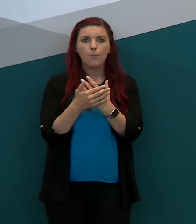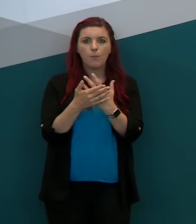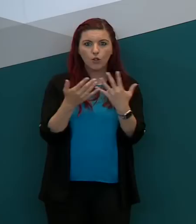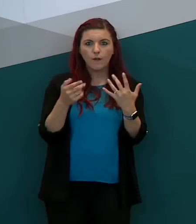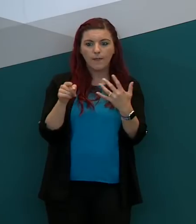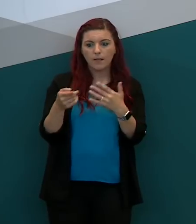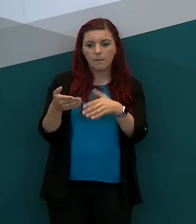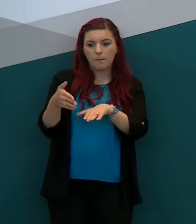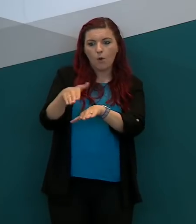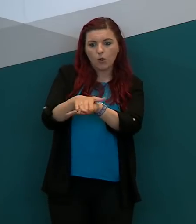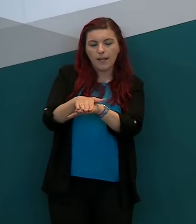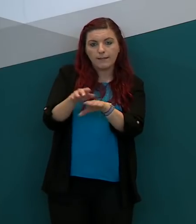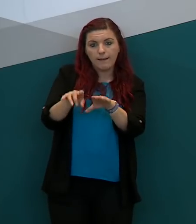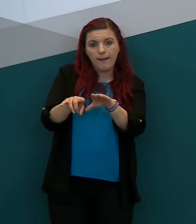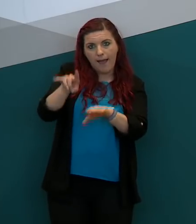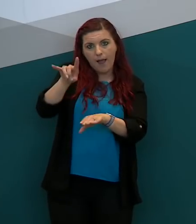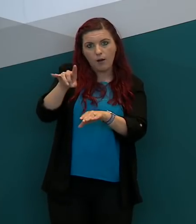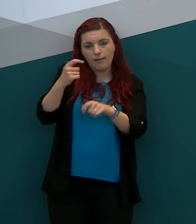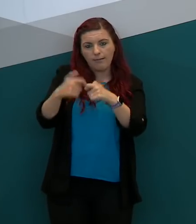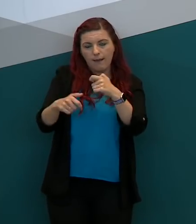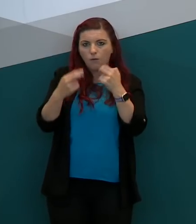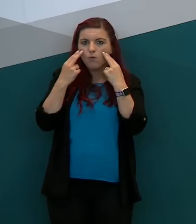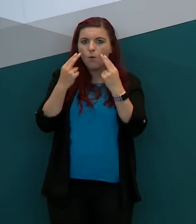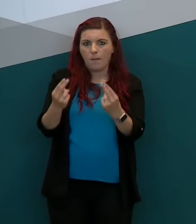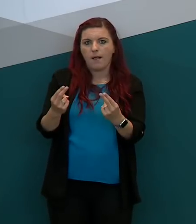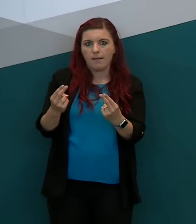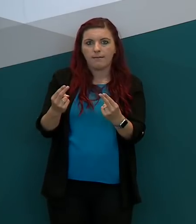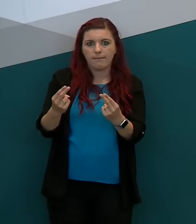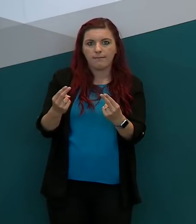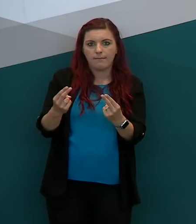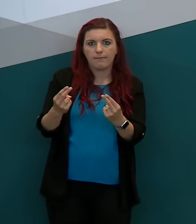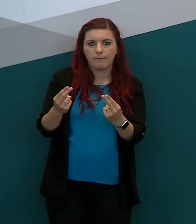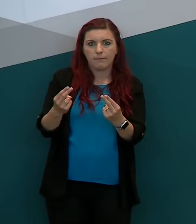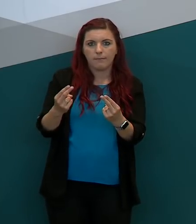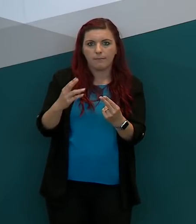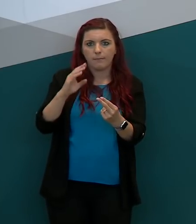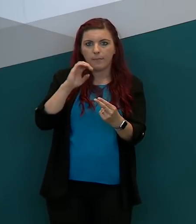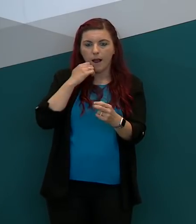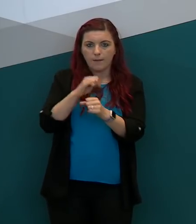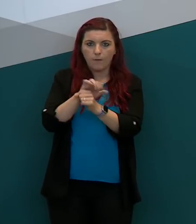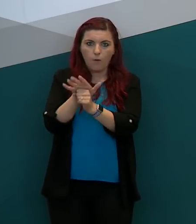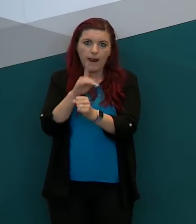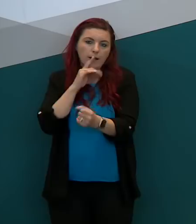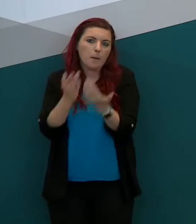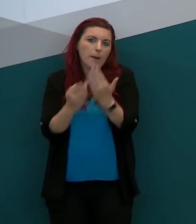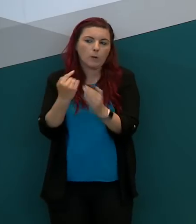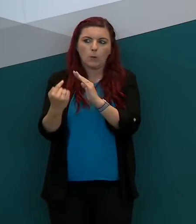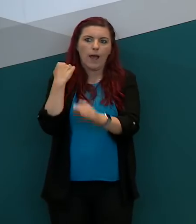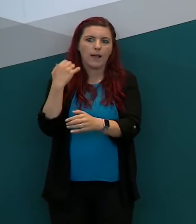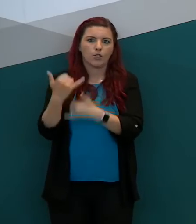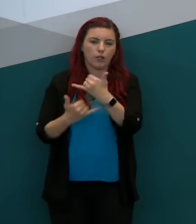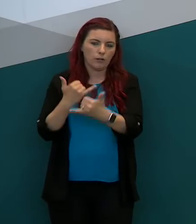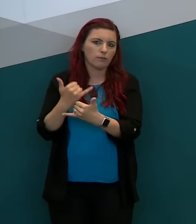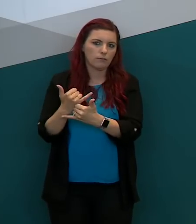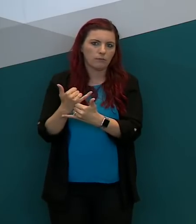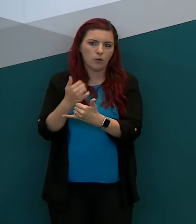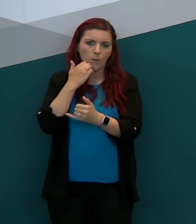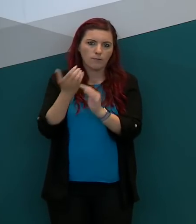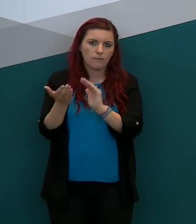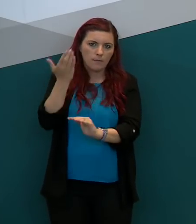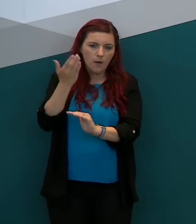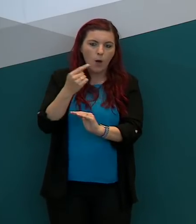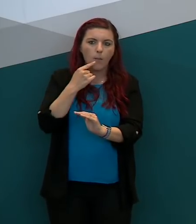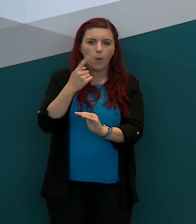mortality. It is at a higher level than it would be in the case as compared, let's say, to last year, we think. But we think